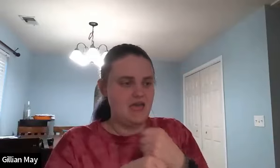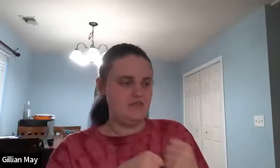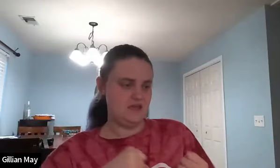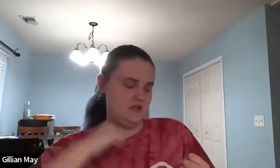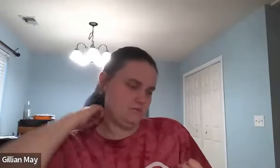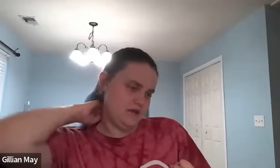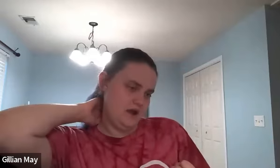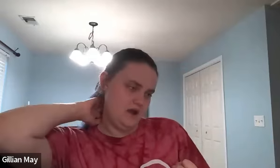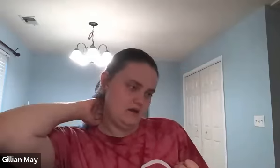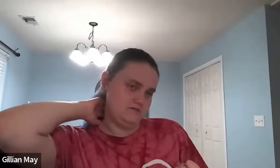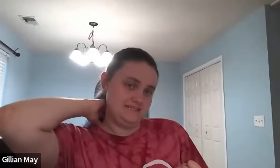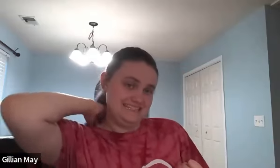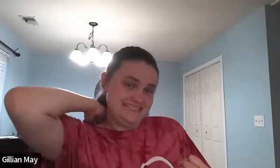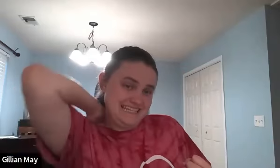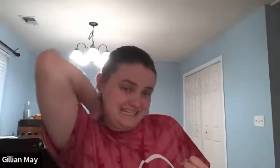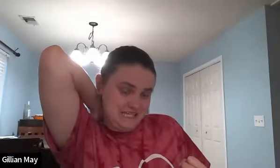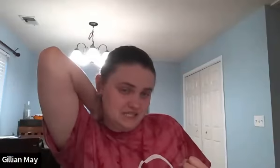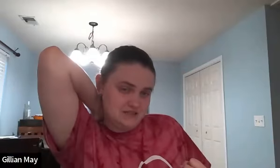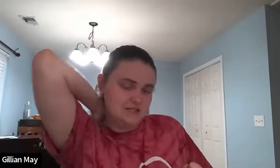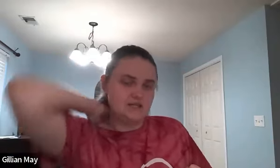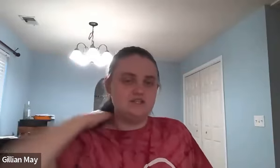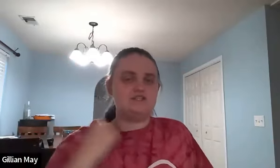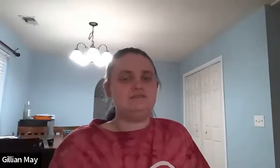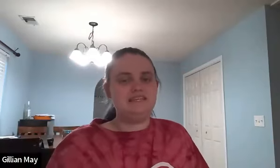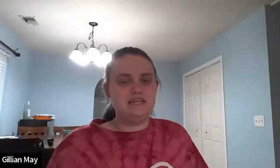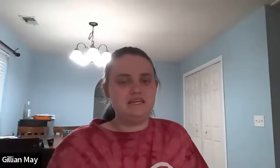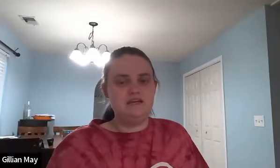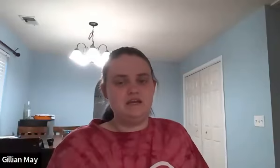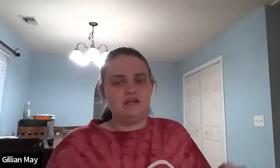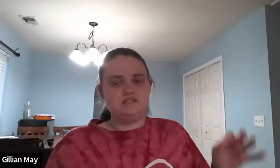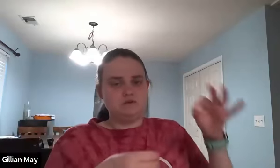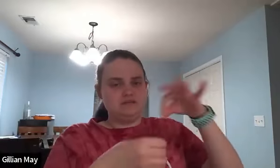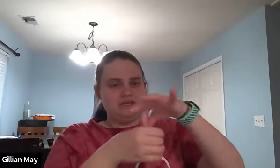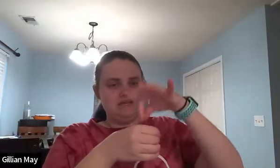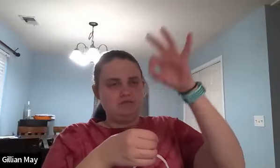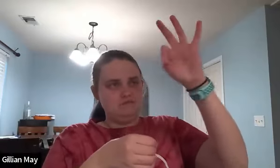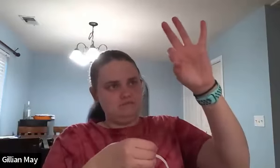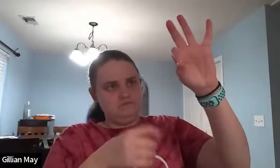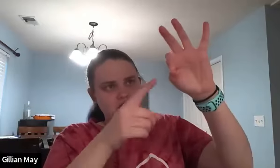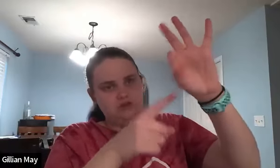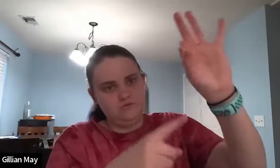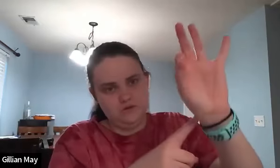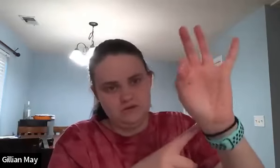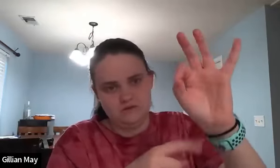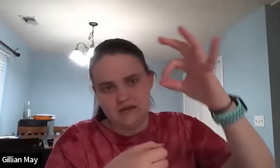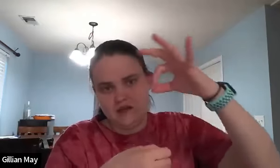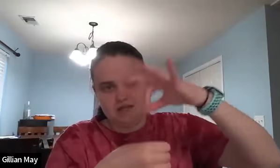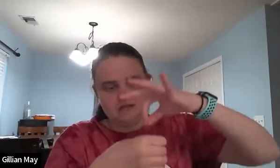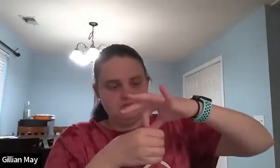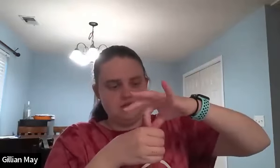And then we have tea. So tea is going to be like your little 9, and